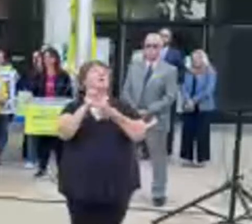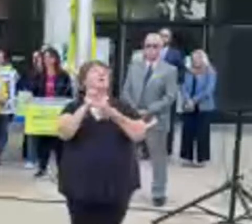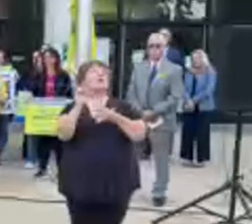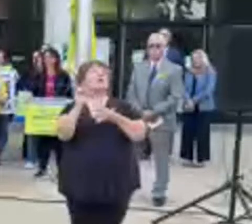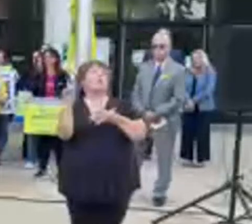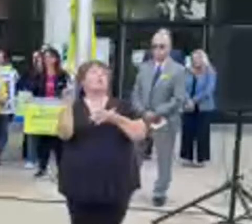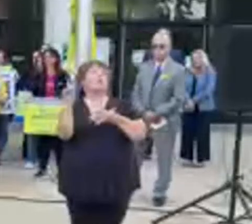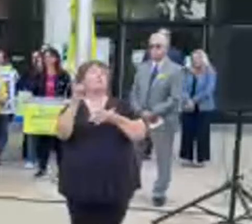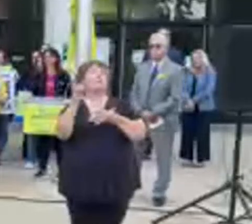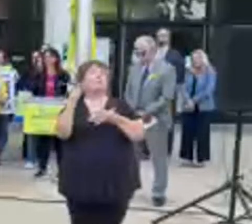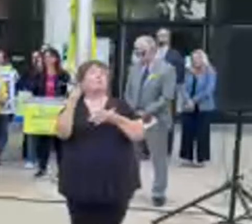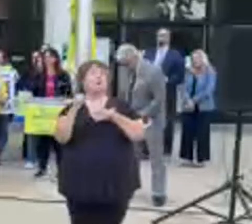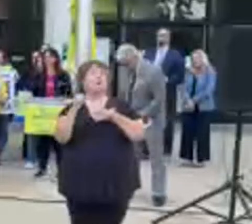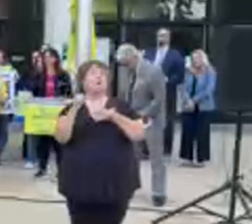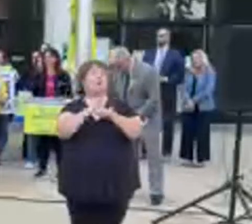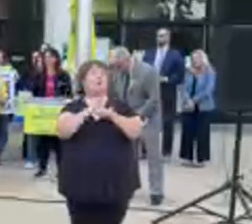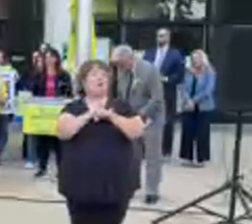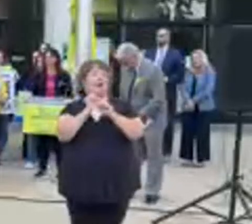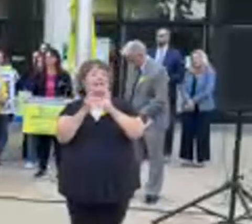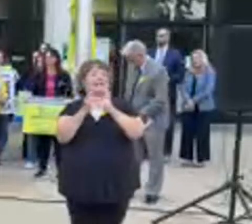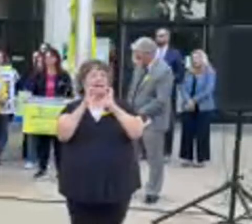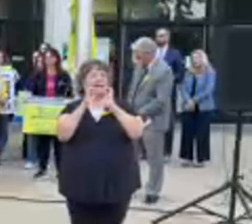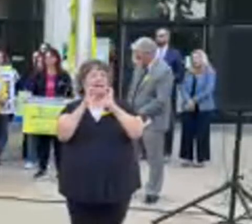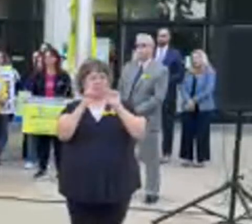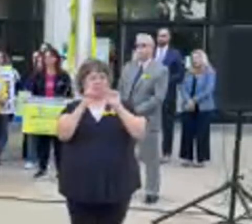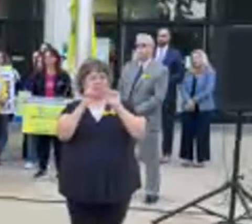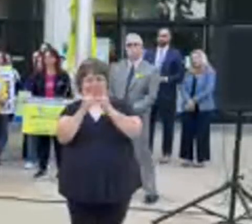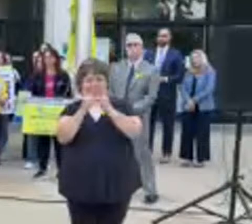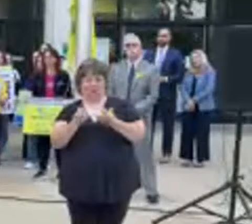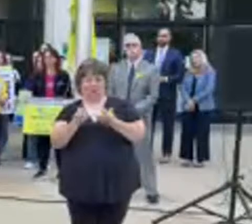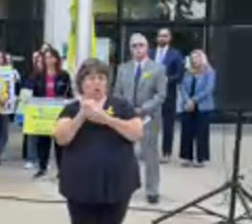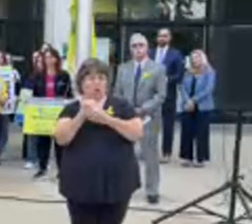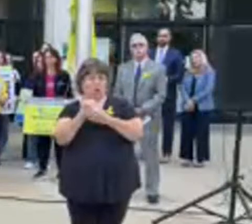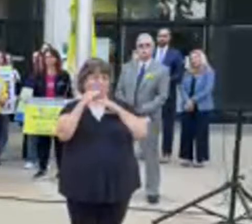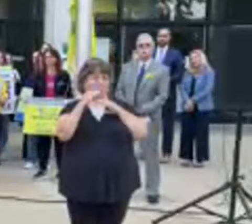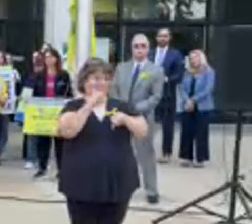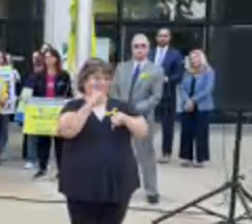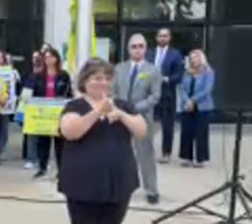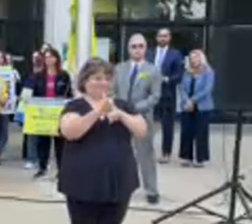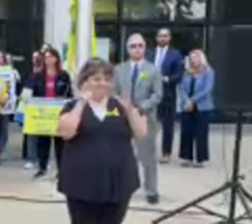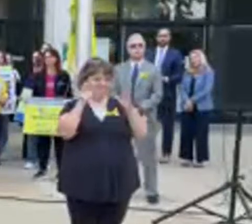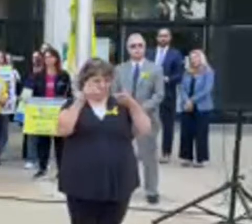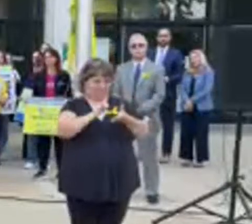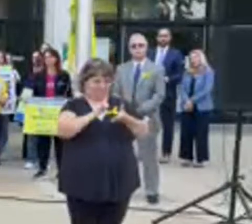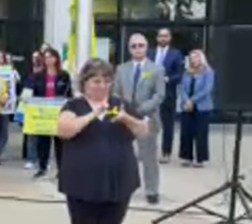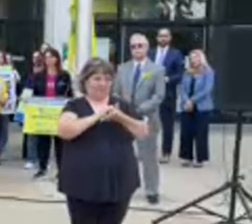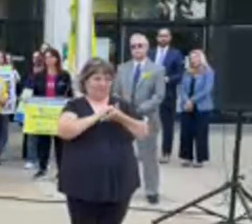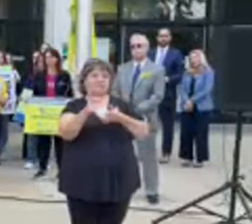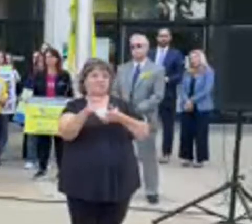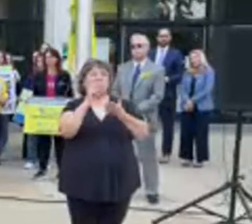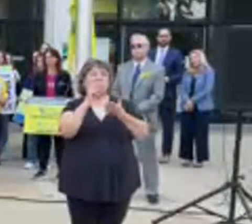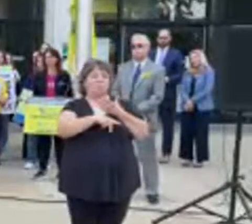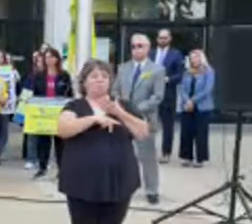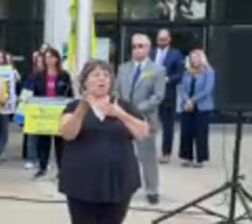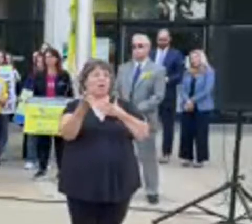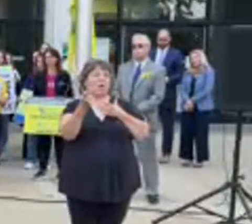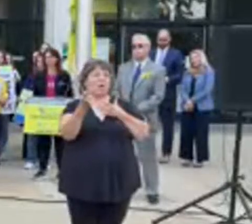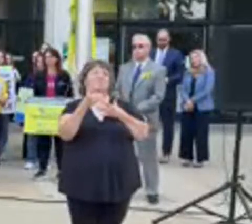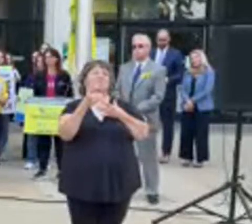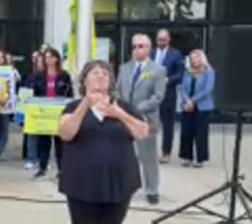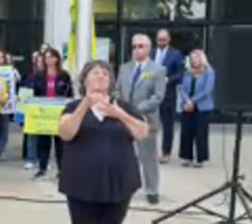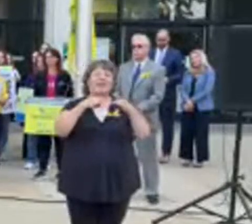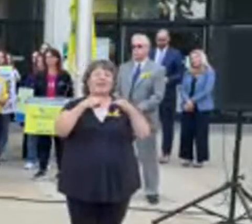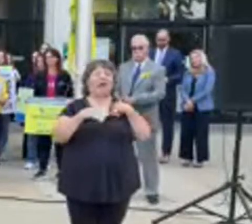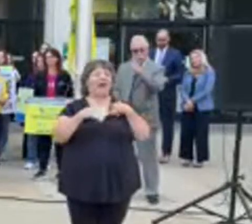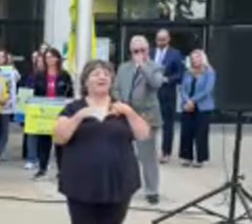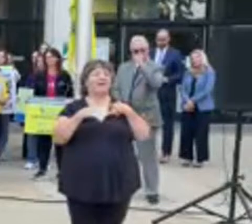part of Erie One BOCES Career and Technical Education Division. Our new facility is designed with a focus on digital programs, and we're